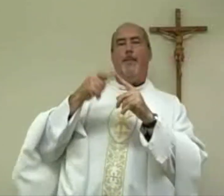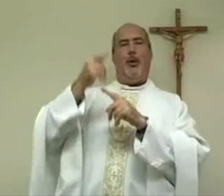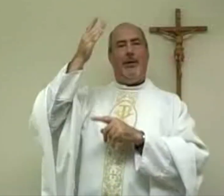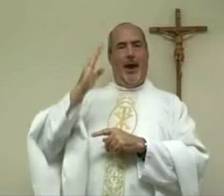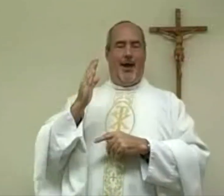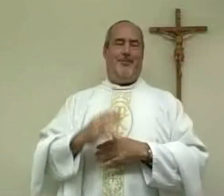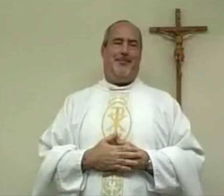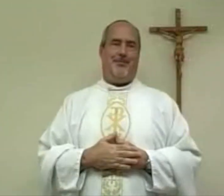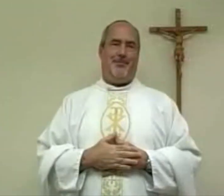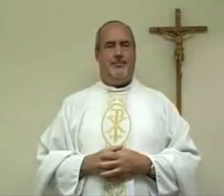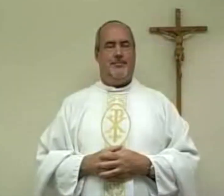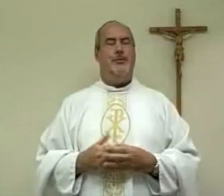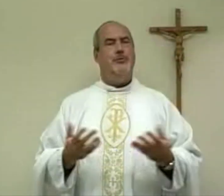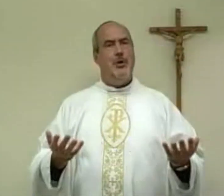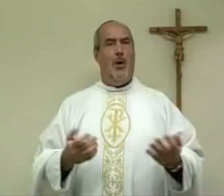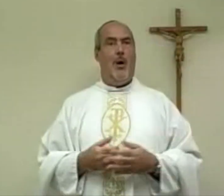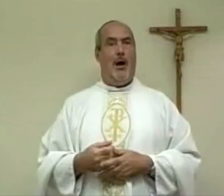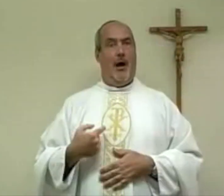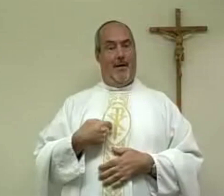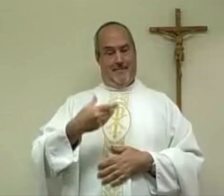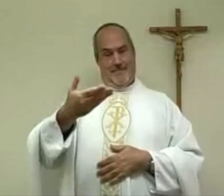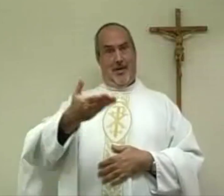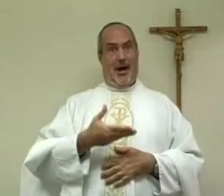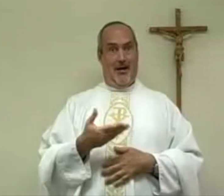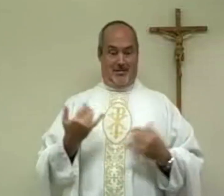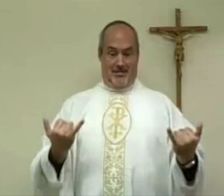and touch other people and help them know God.